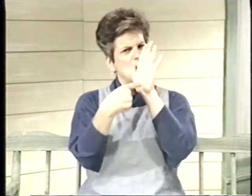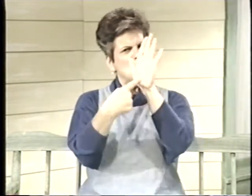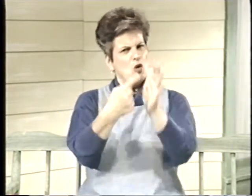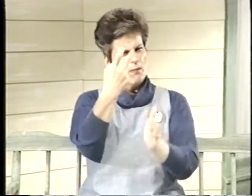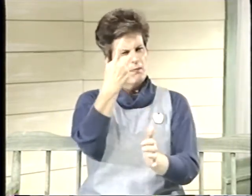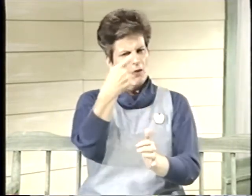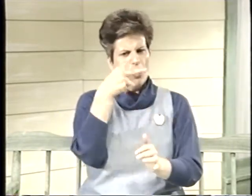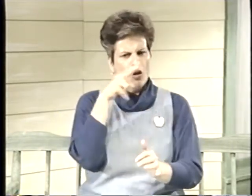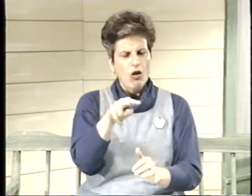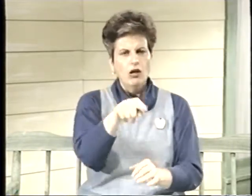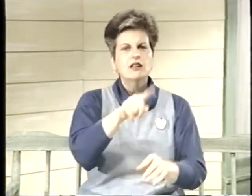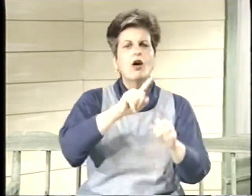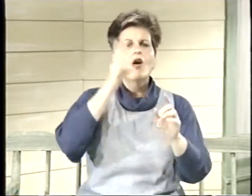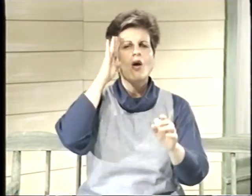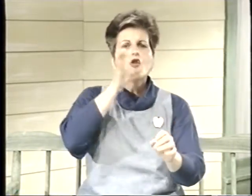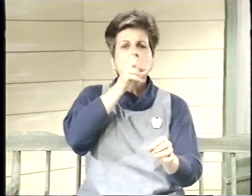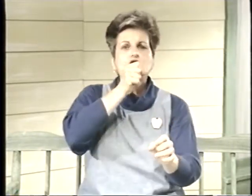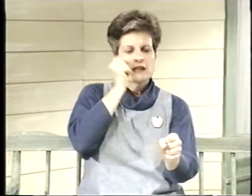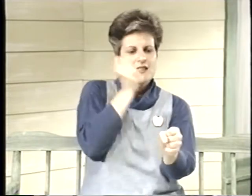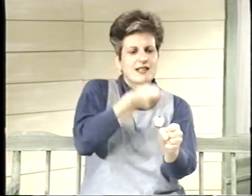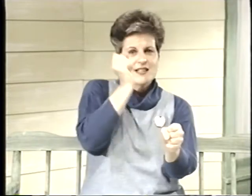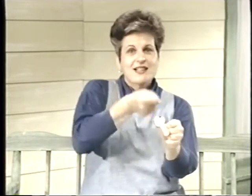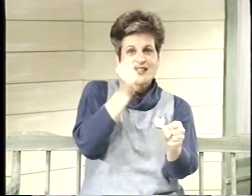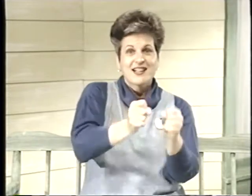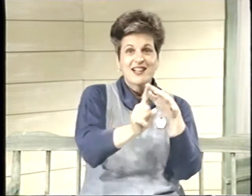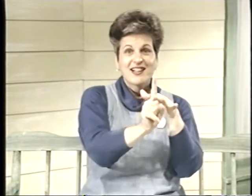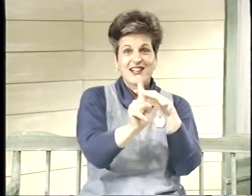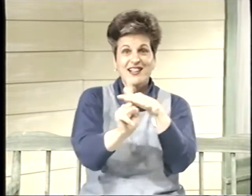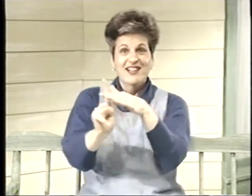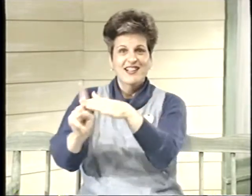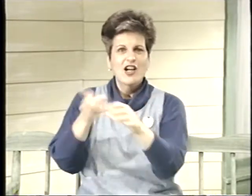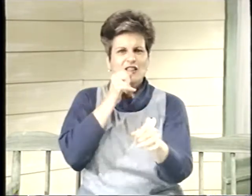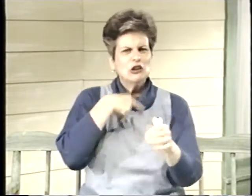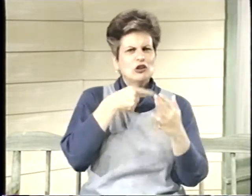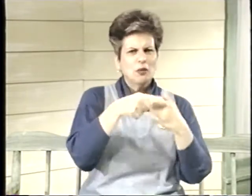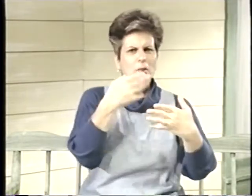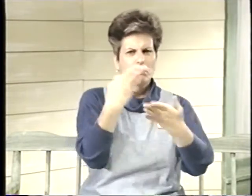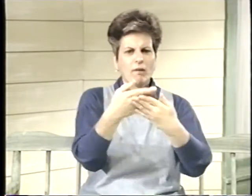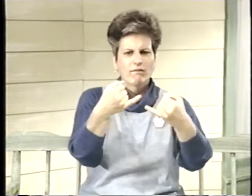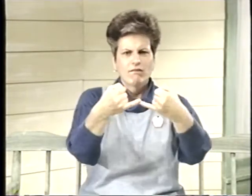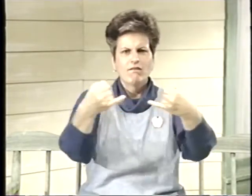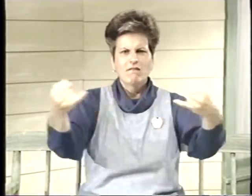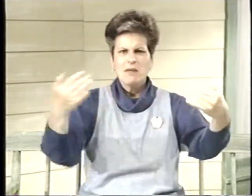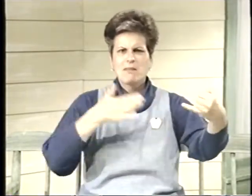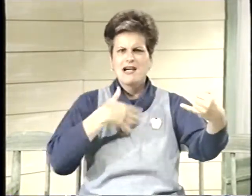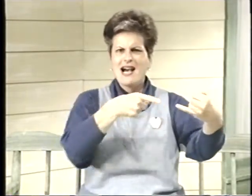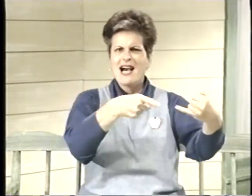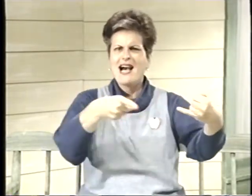I showed him, "Look, here are the orange stakes. That proves my property